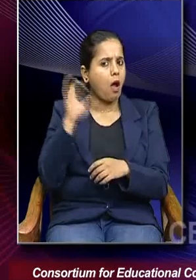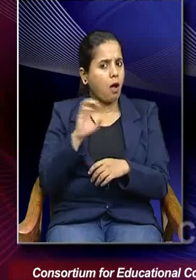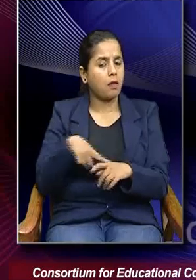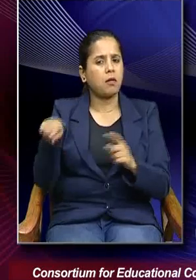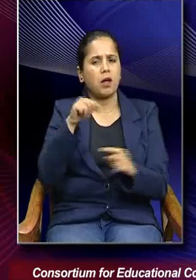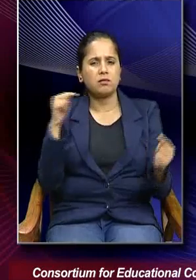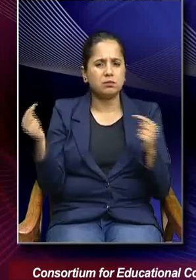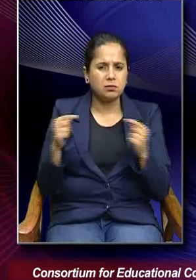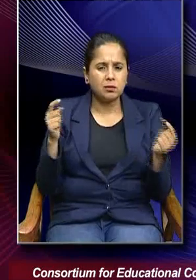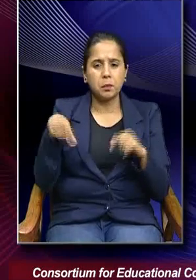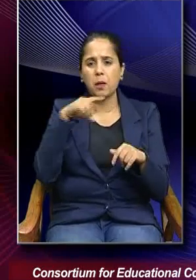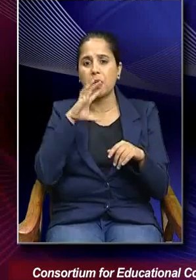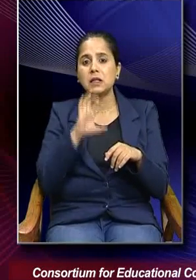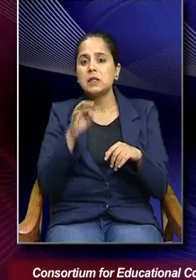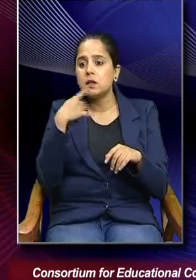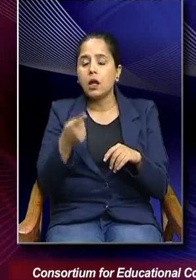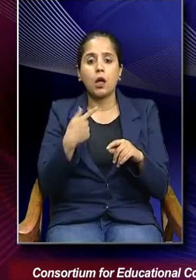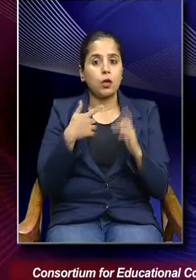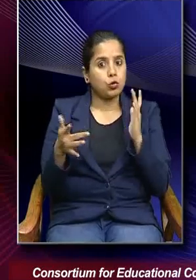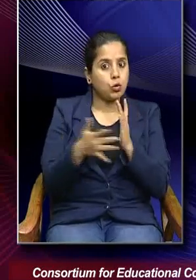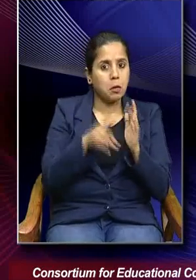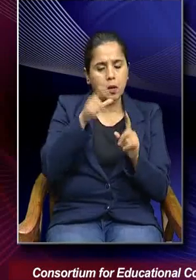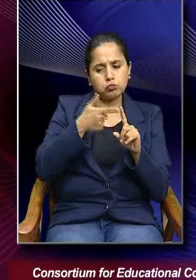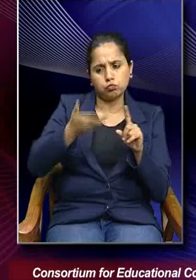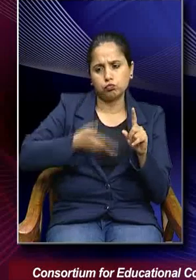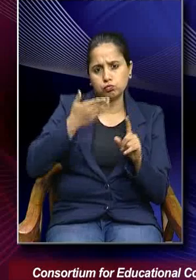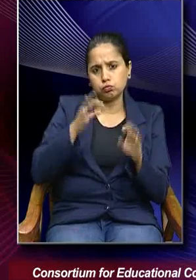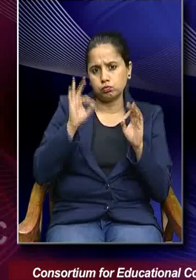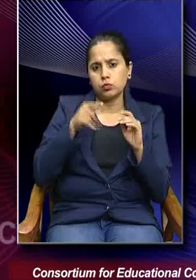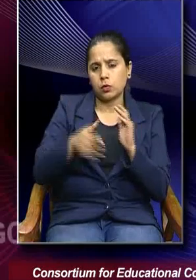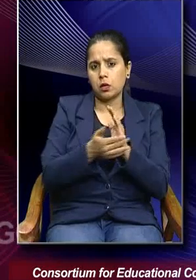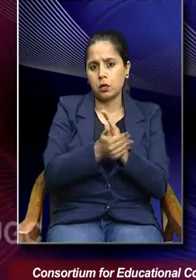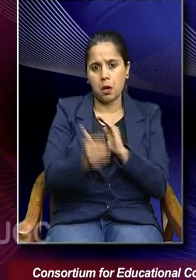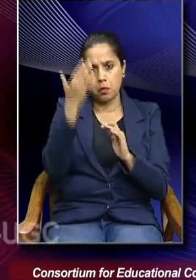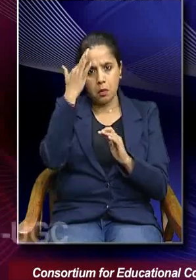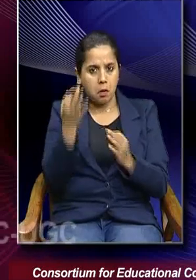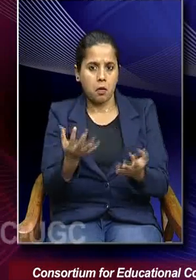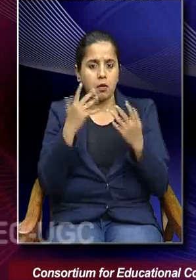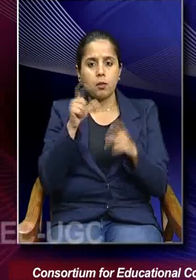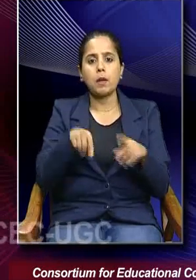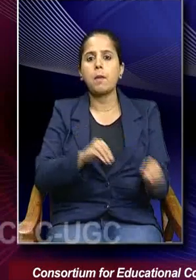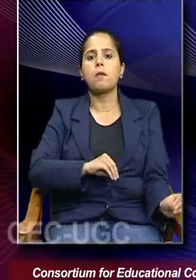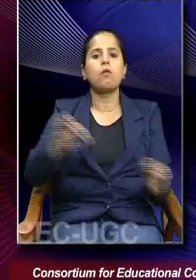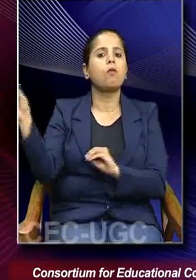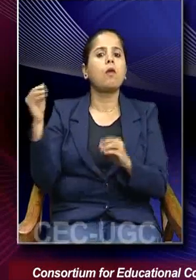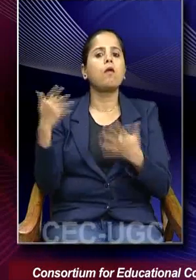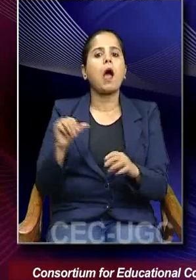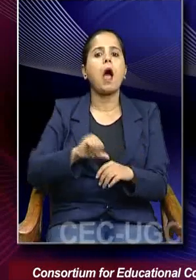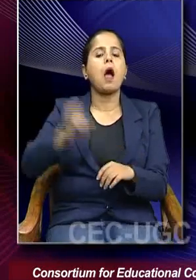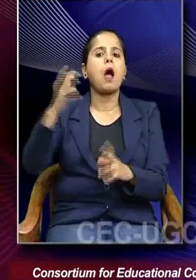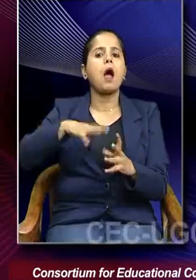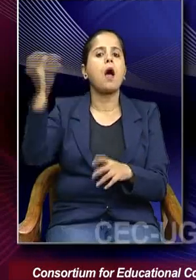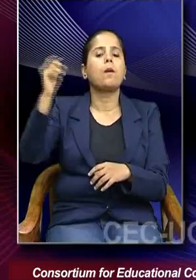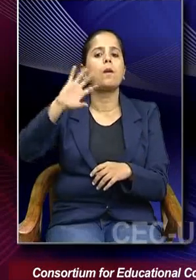of technically trained person or technical population of a country moves out. So that